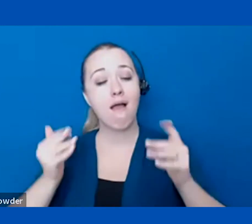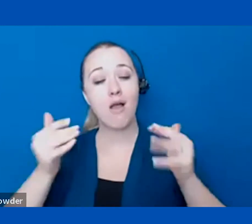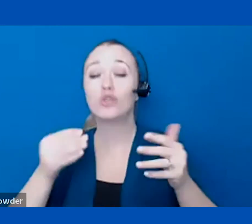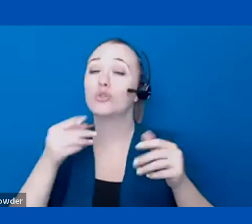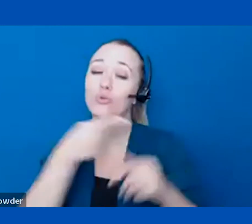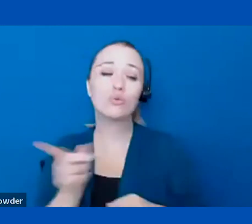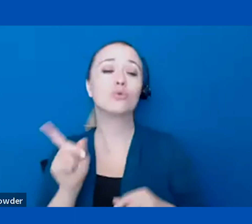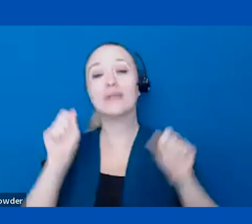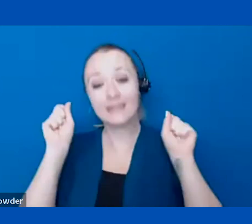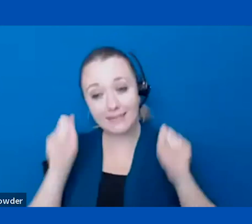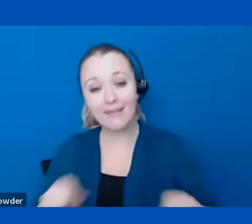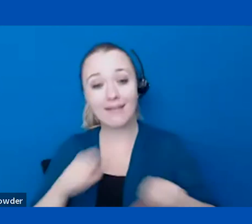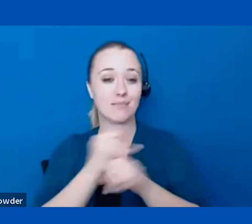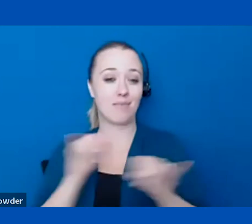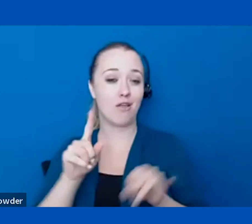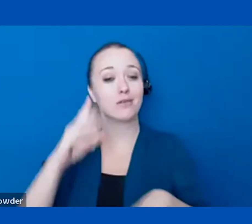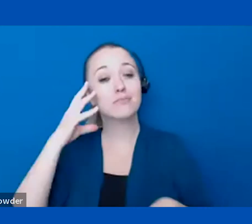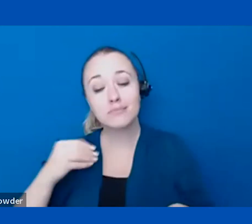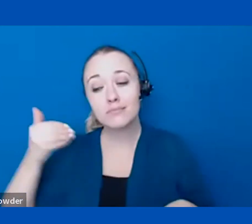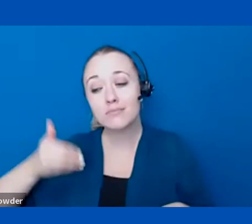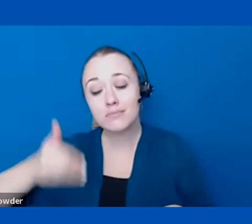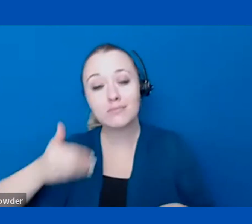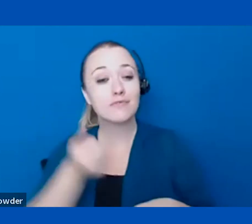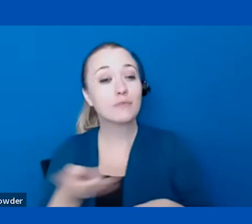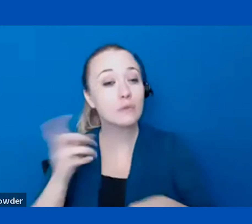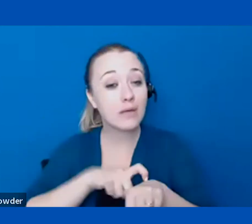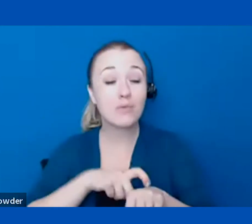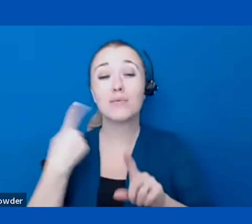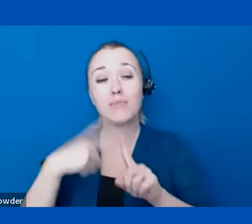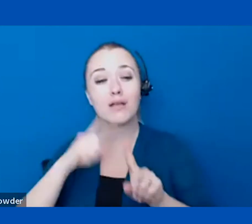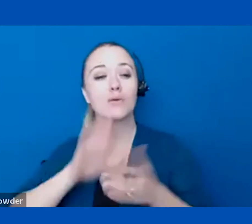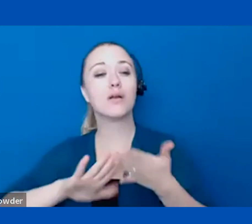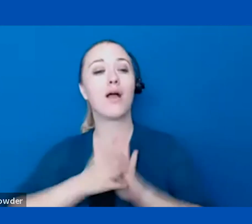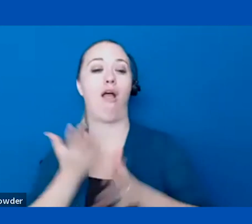and done it a couple of times, but you also build up your confidence.